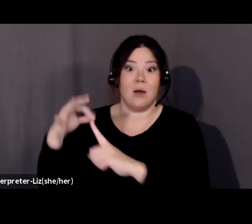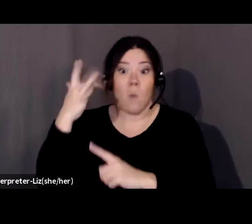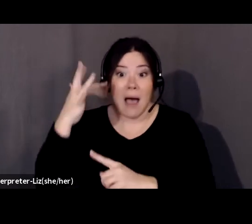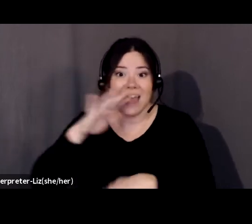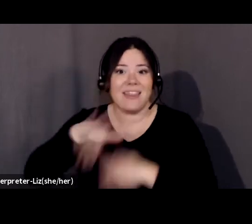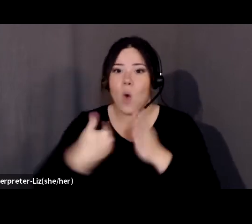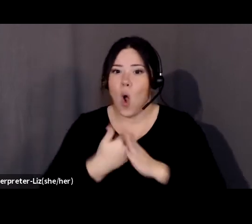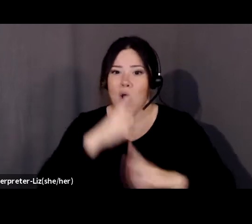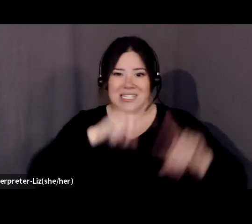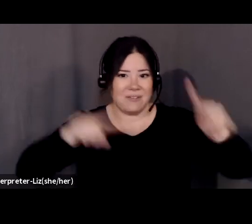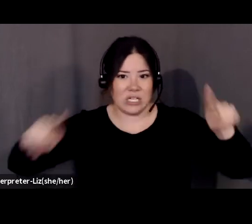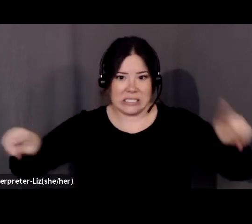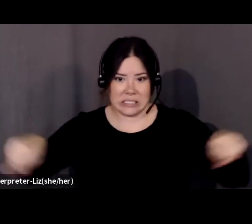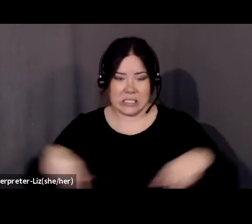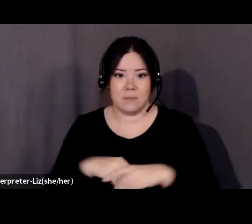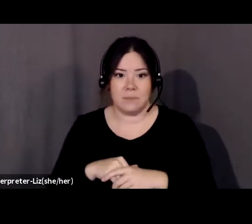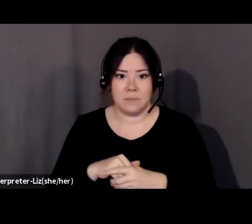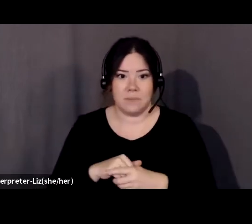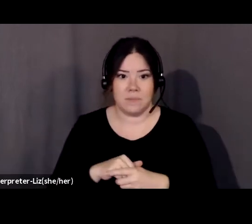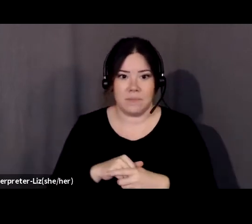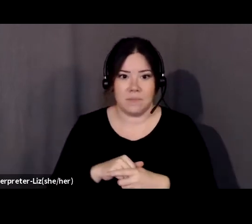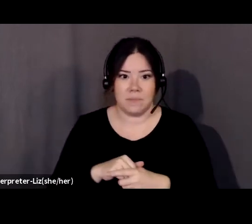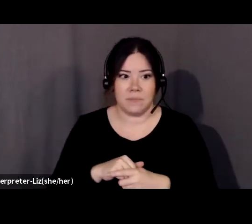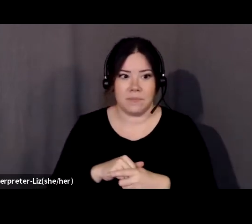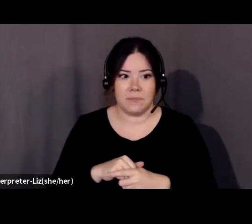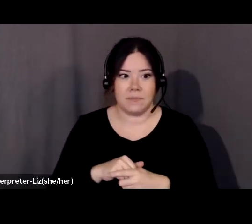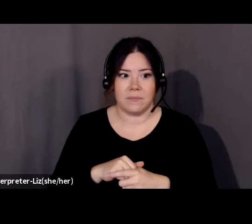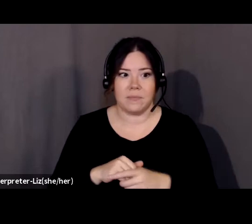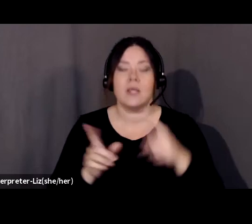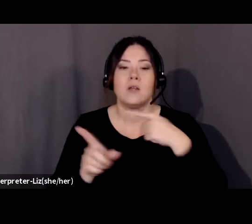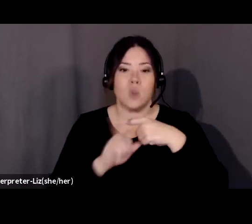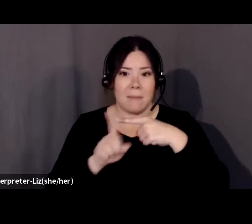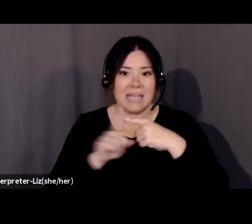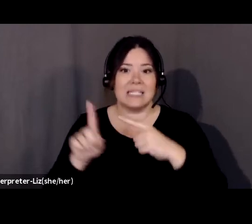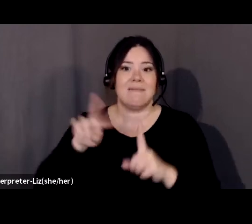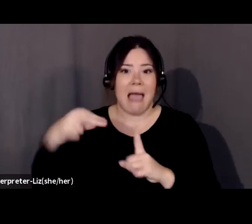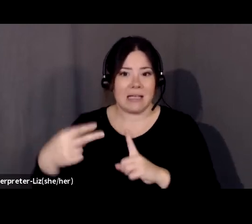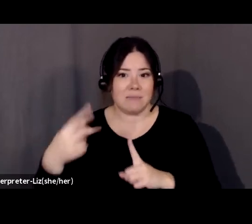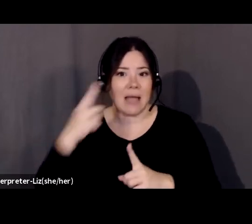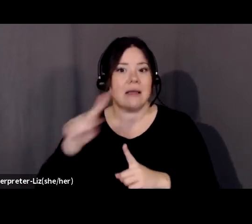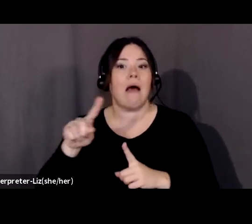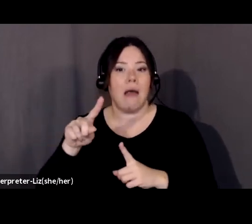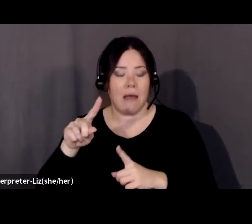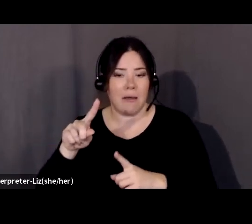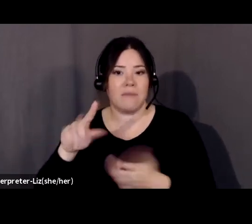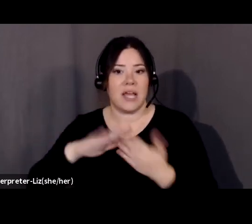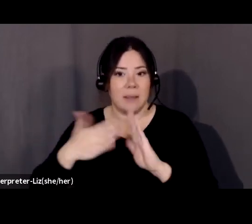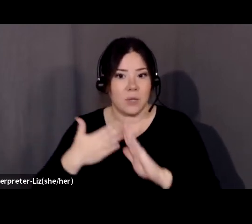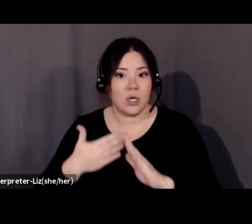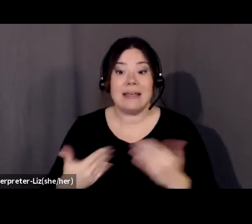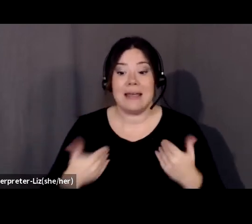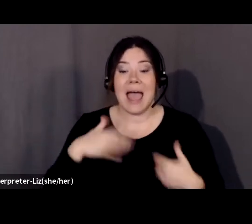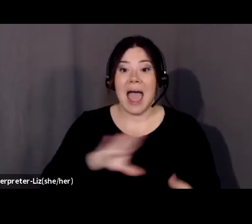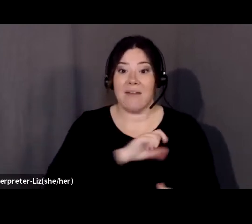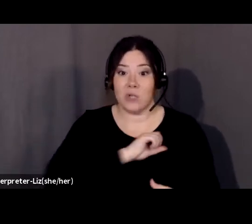So if you can highlight the positive aspects of the community and have your community-based teams brainstorm about